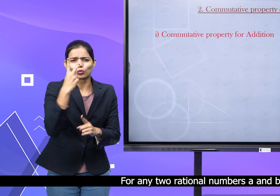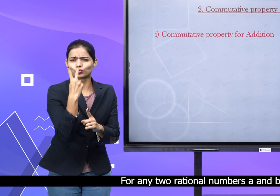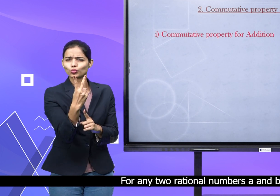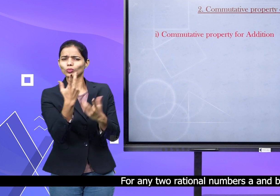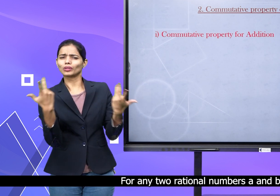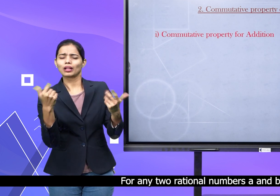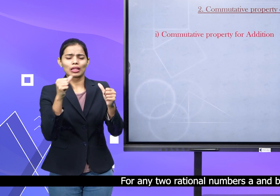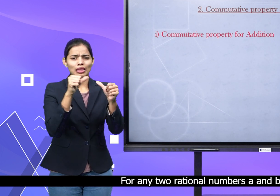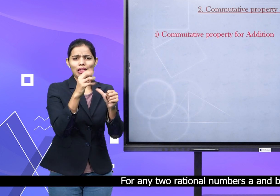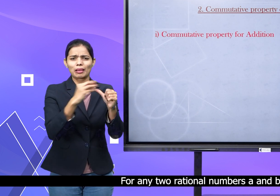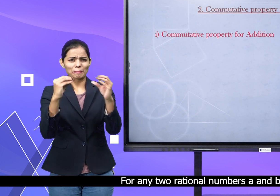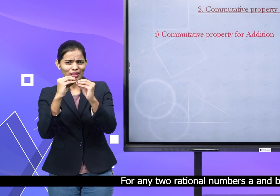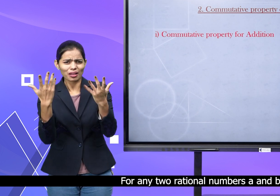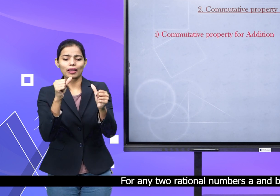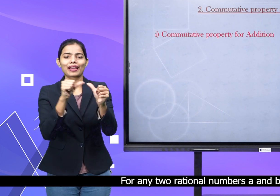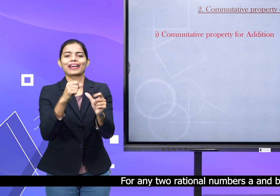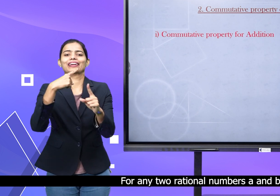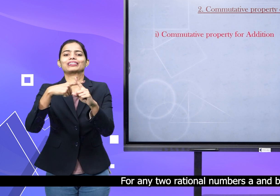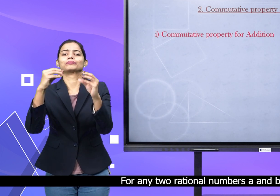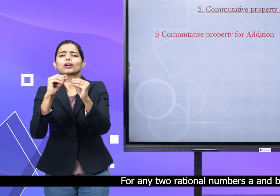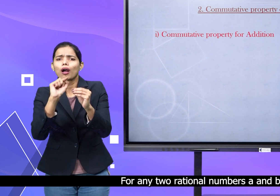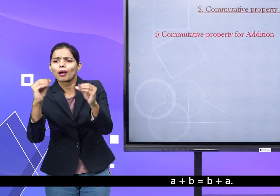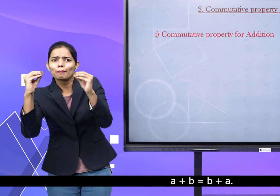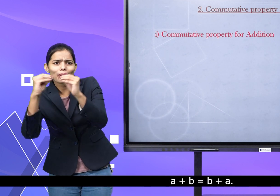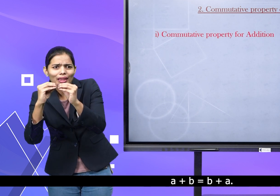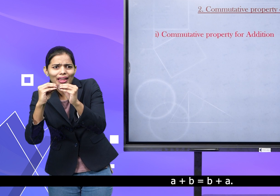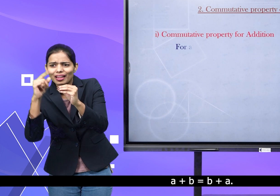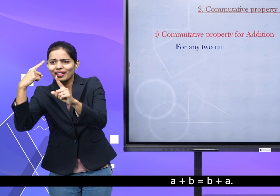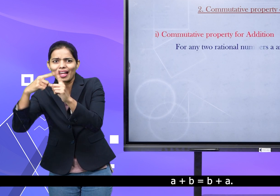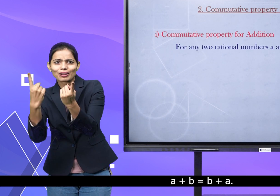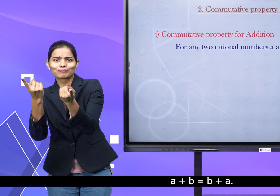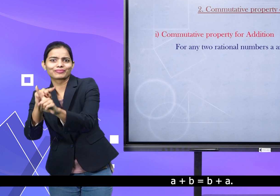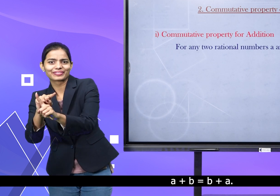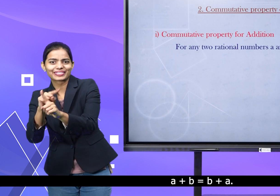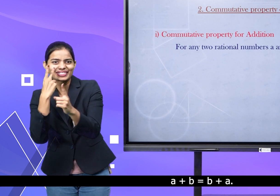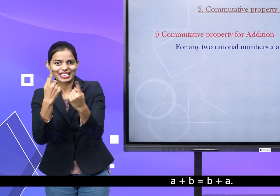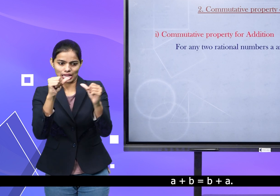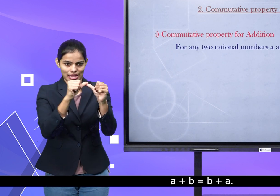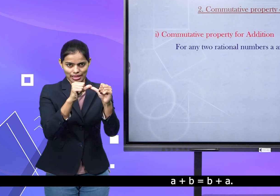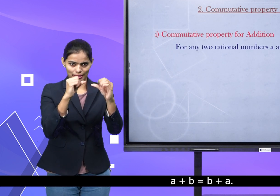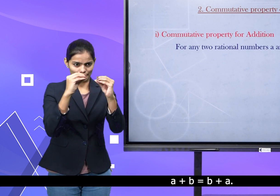For any two rational numbers A and B, A plus B is equal to B plus A.